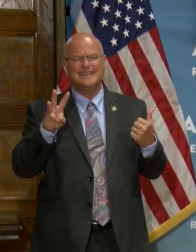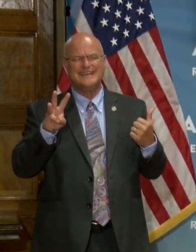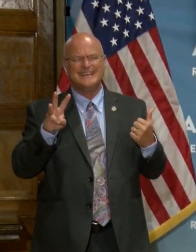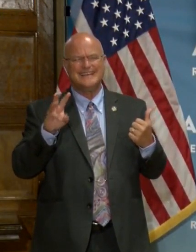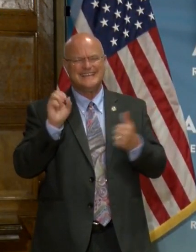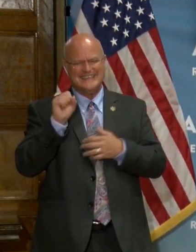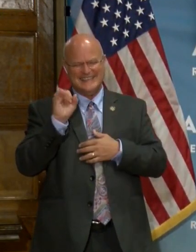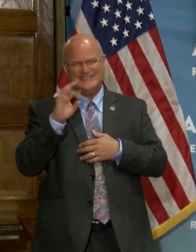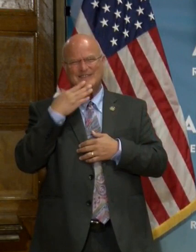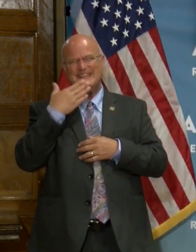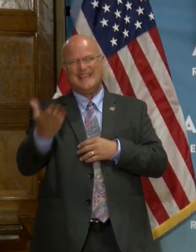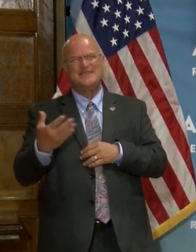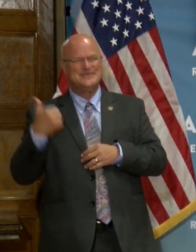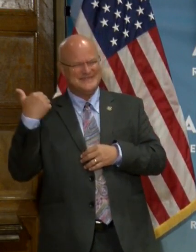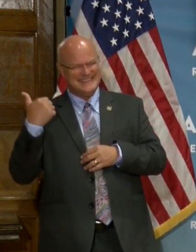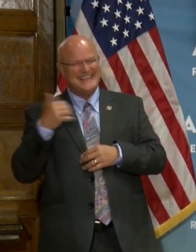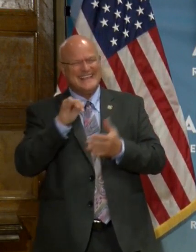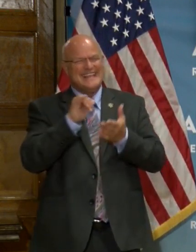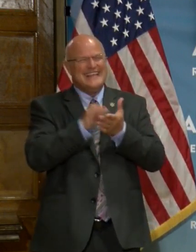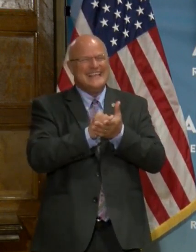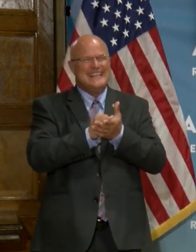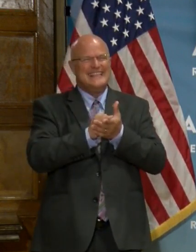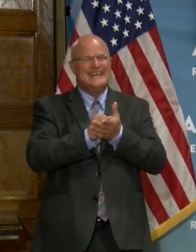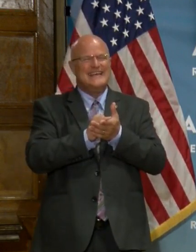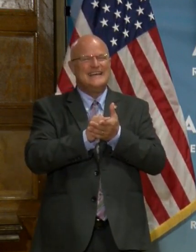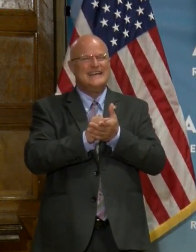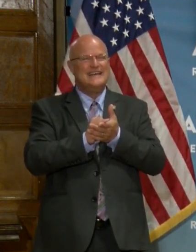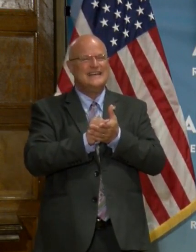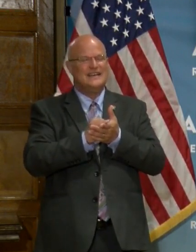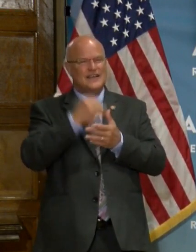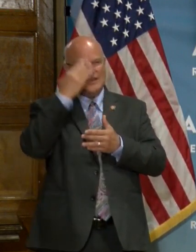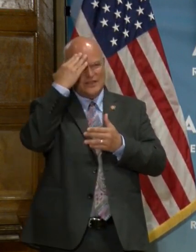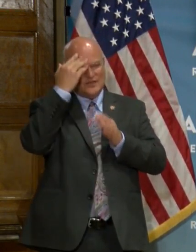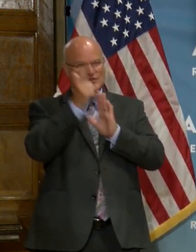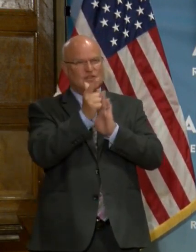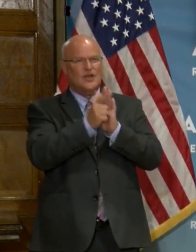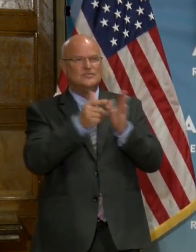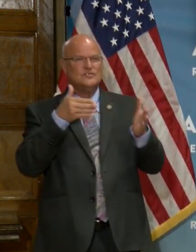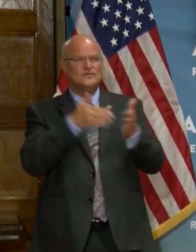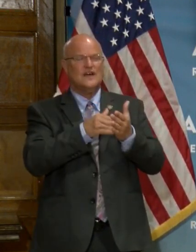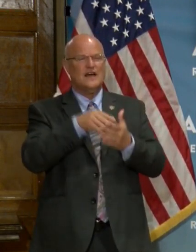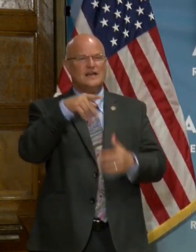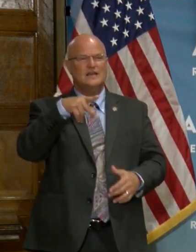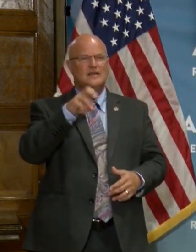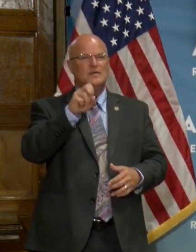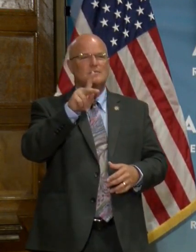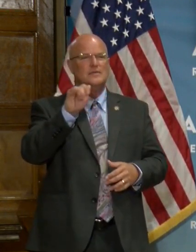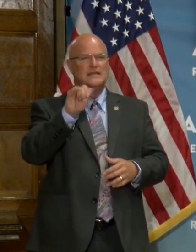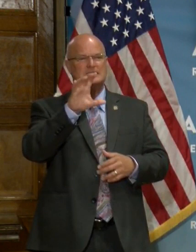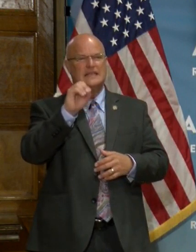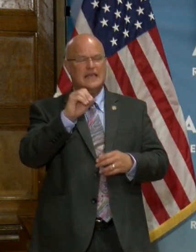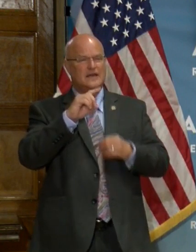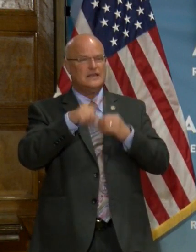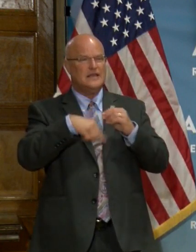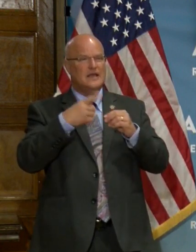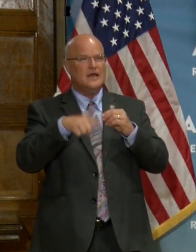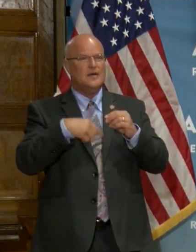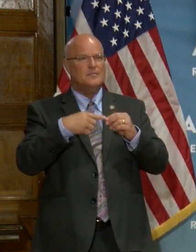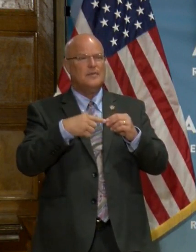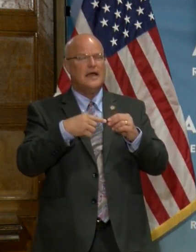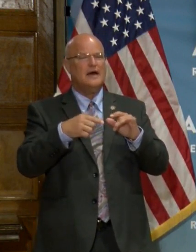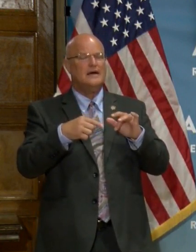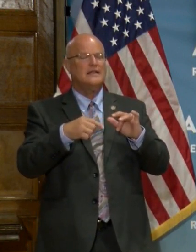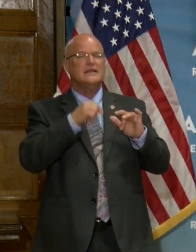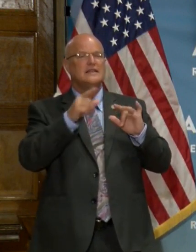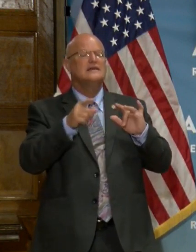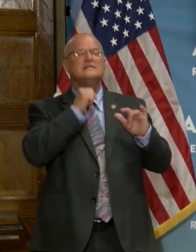Yes, sir. Thank you. We want to ask you about, there was a lawsuit filed in Pulaski County yesterday regarding absentee